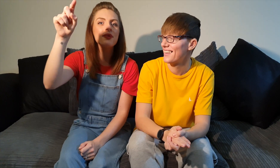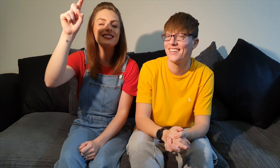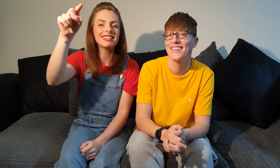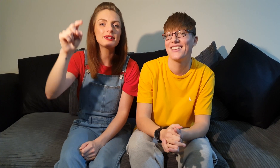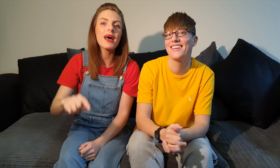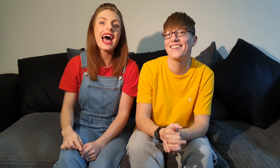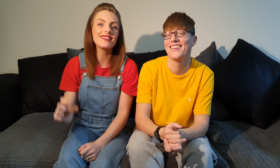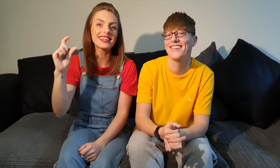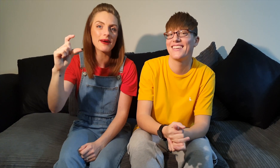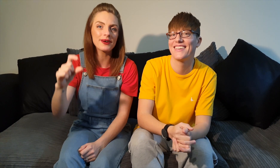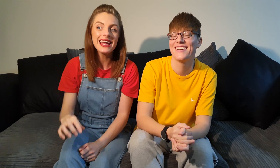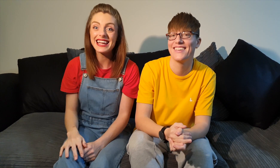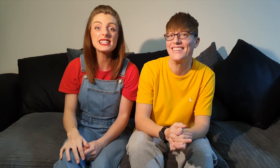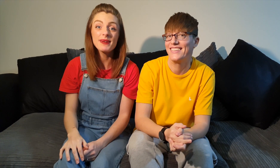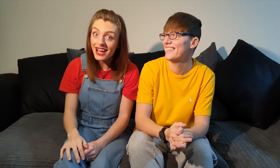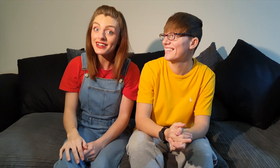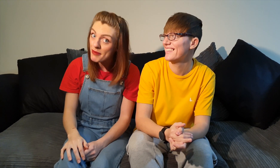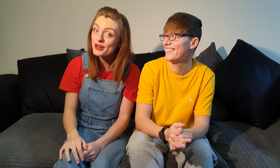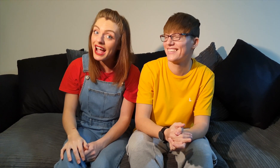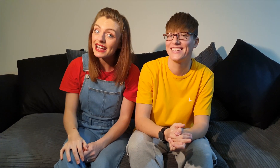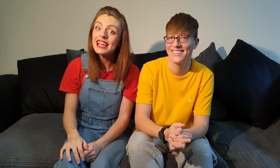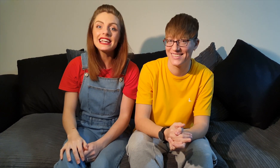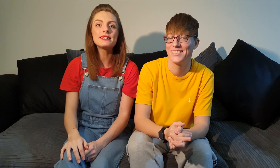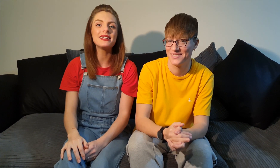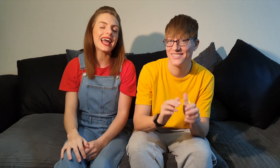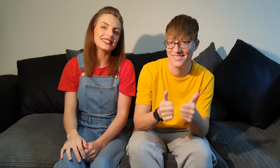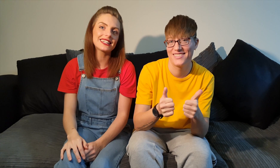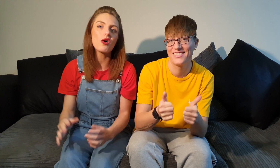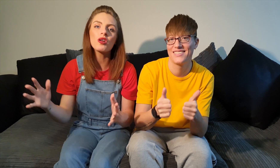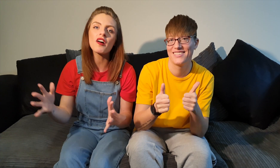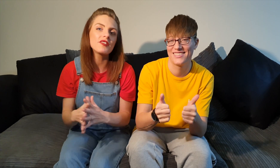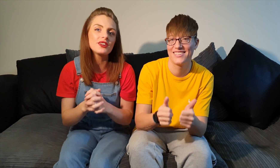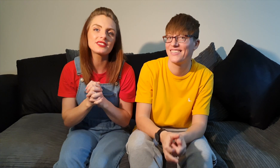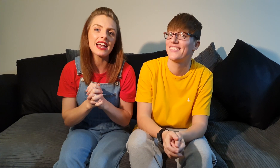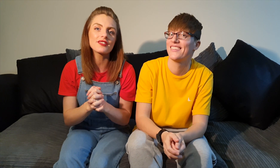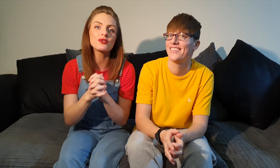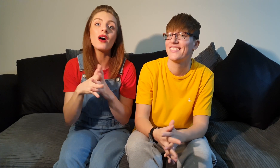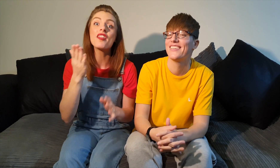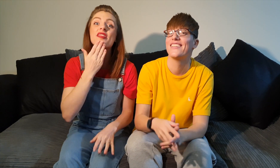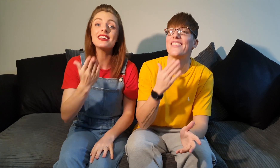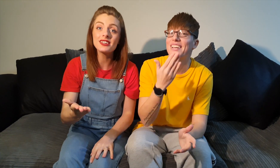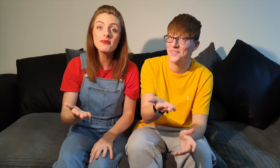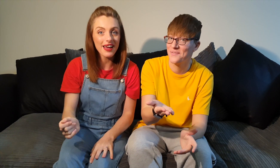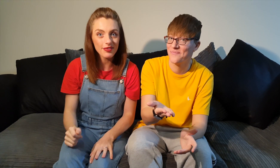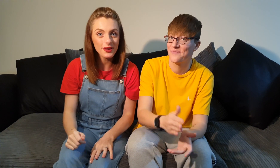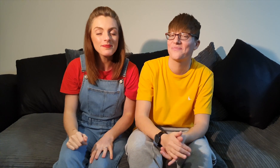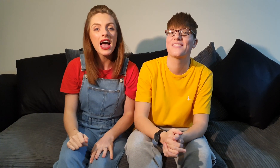is sitting behind the camera. He's been our camera guy. He's been editing all of our videos together, so thank you, Matthew. And